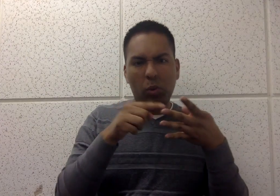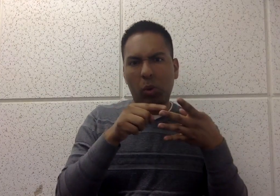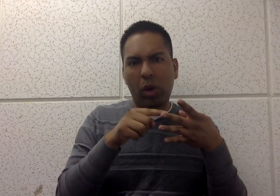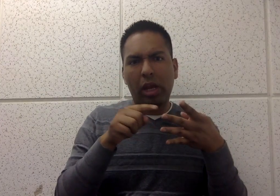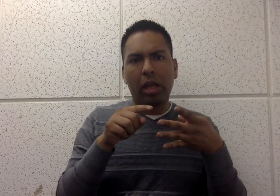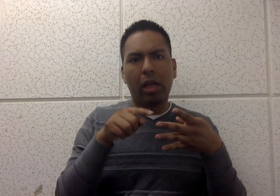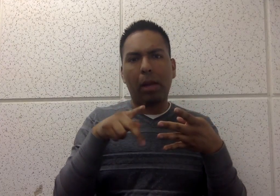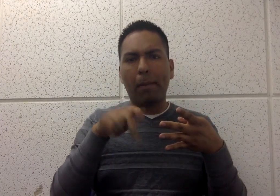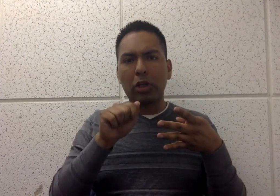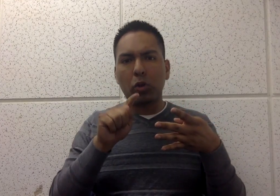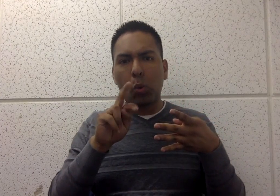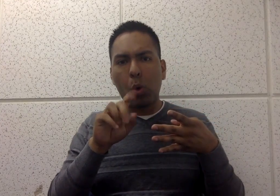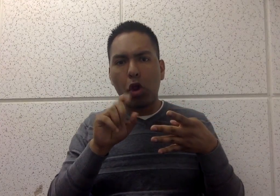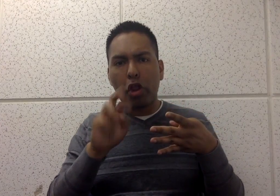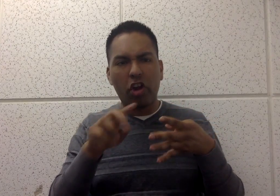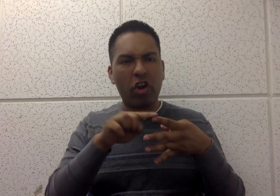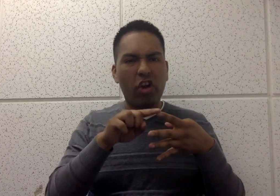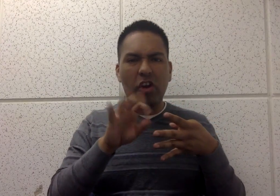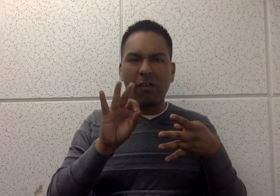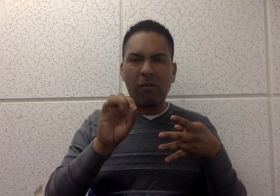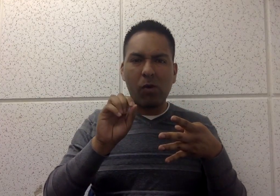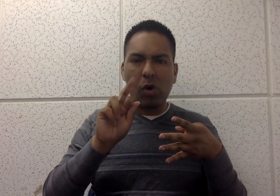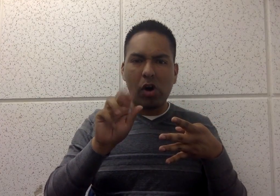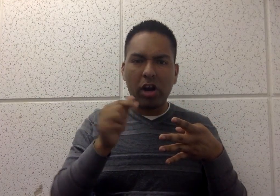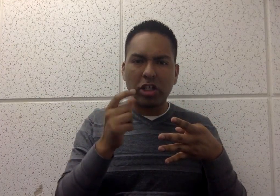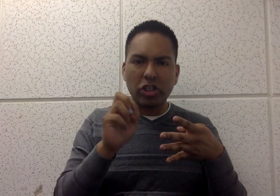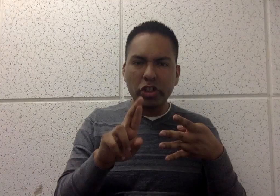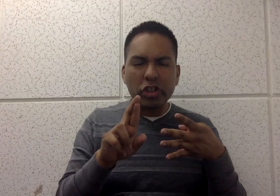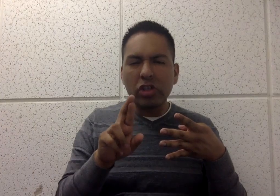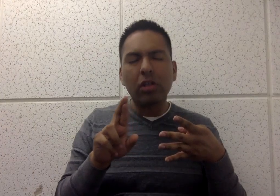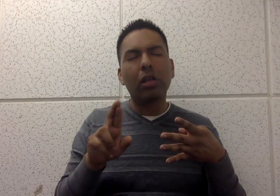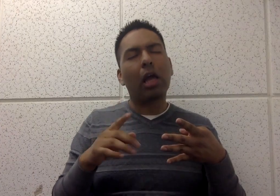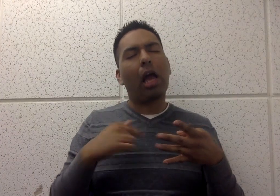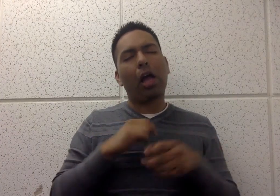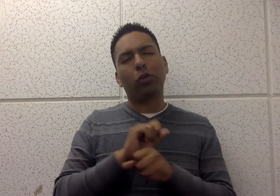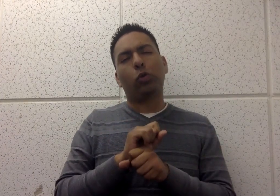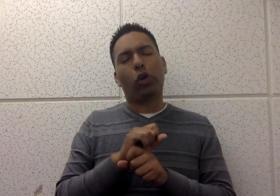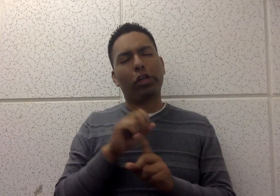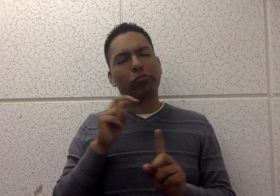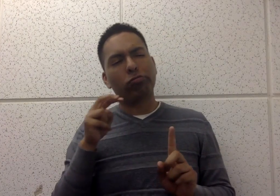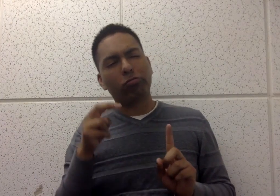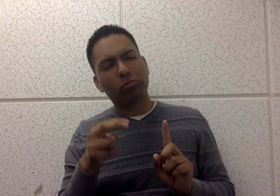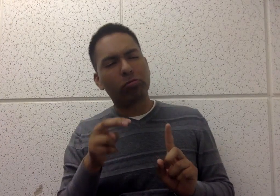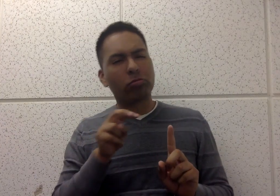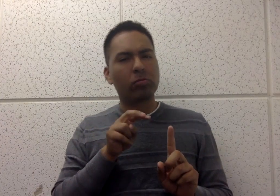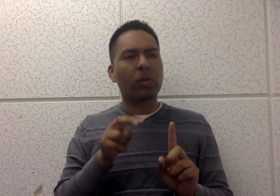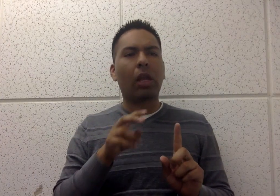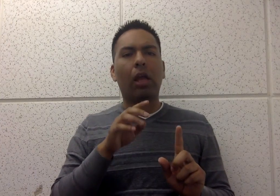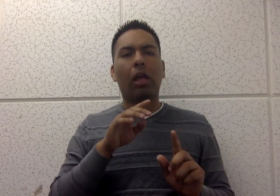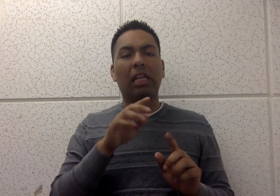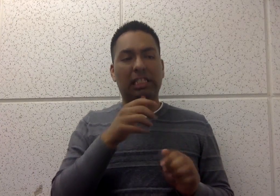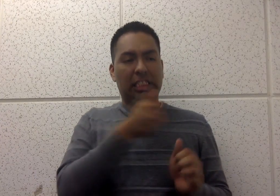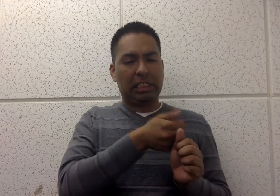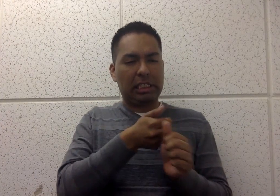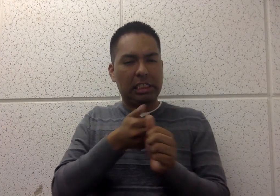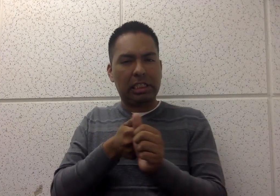I was working in the context of a view of ant colonies in which each ant was somehow dedicated to its task from birth